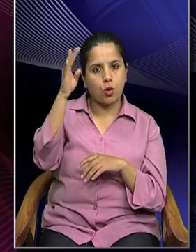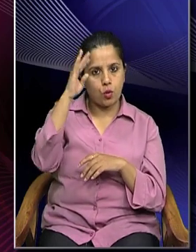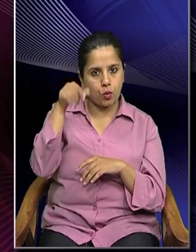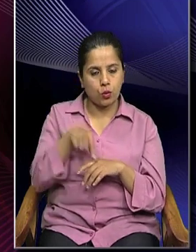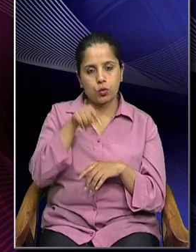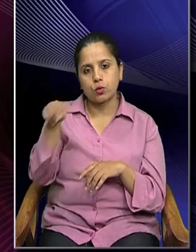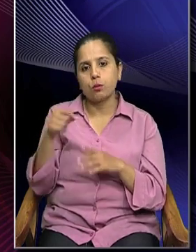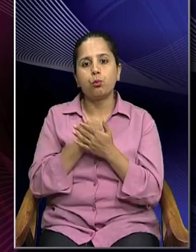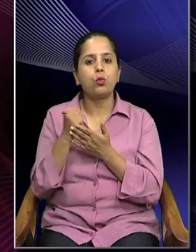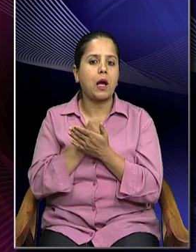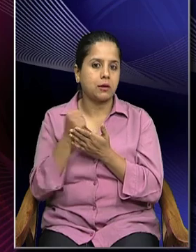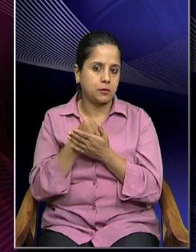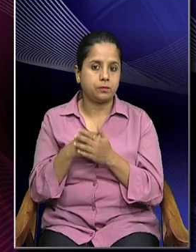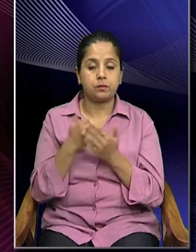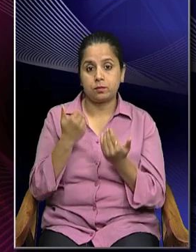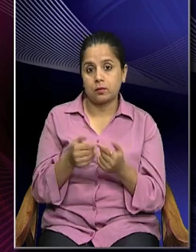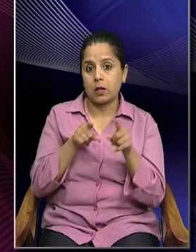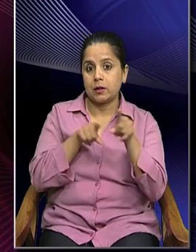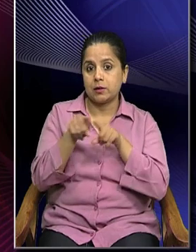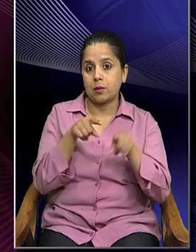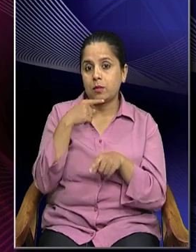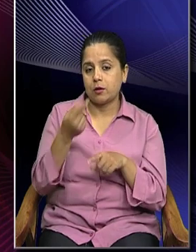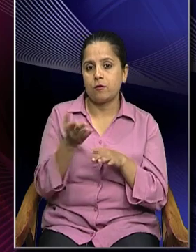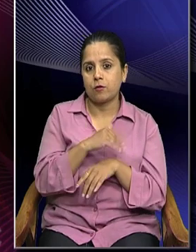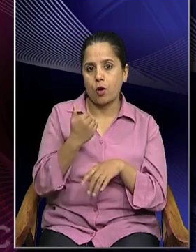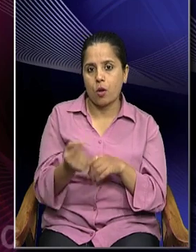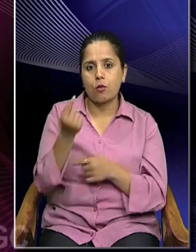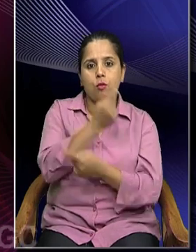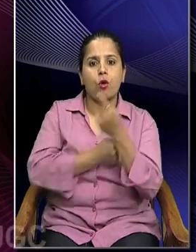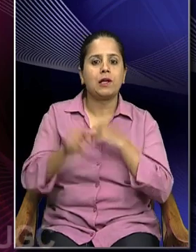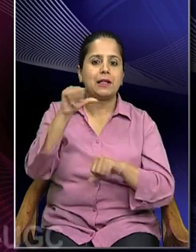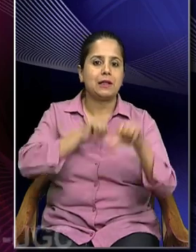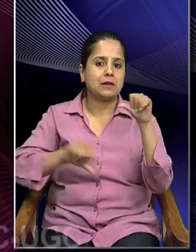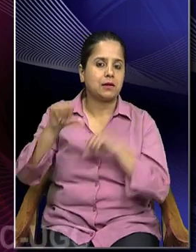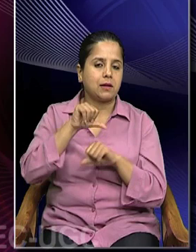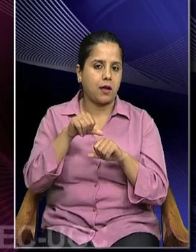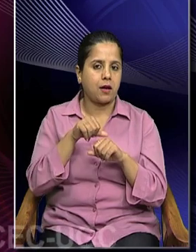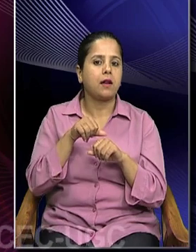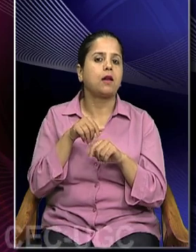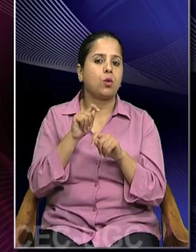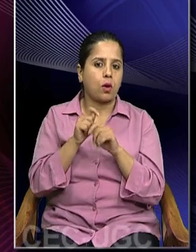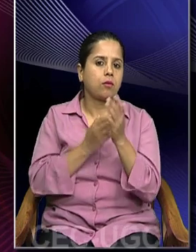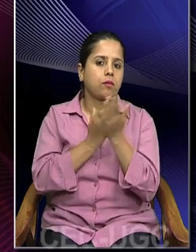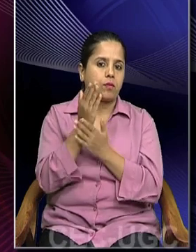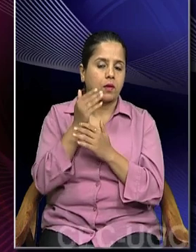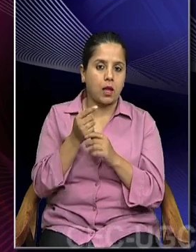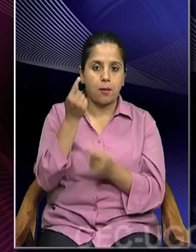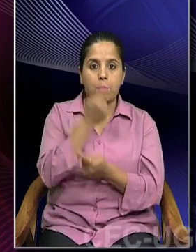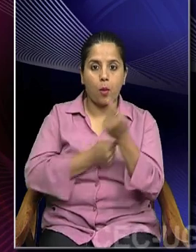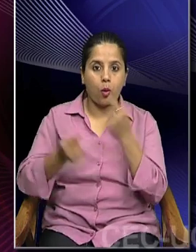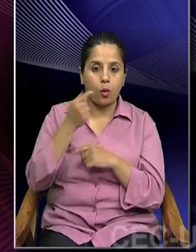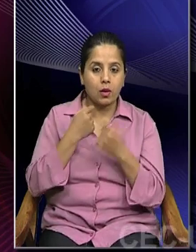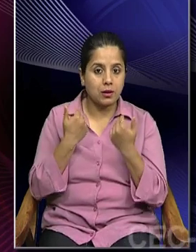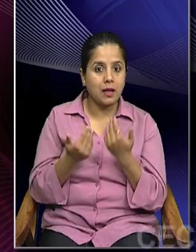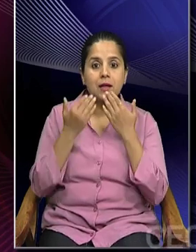to practice. Let us take an example from the political science field. In political science,